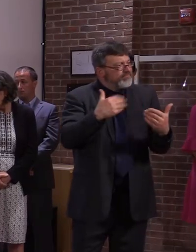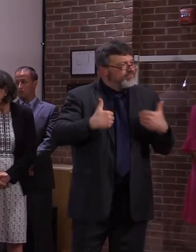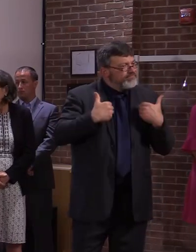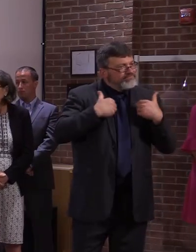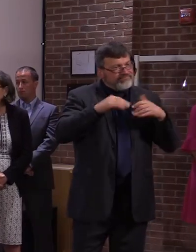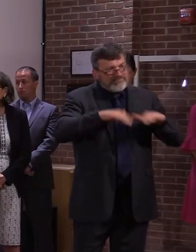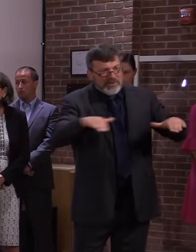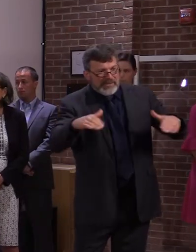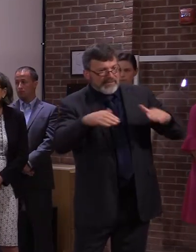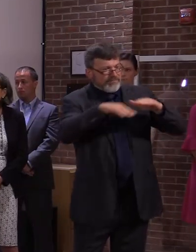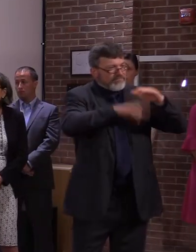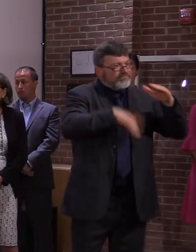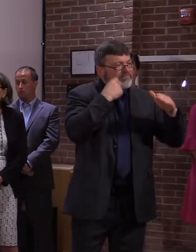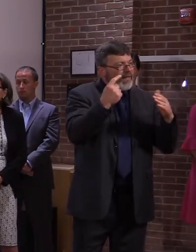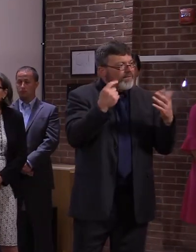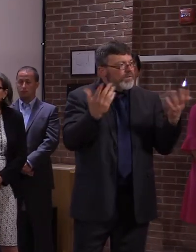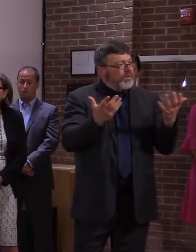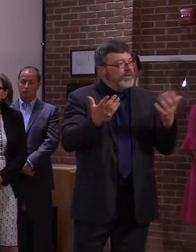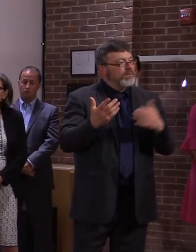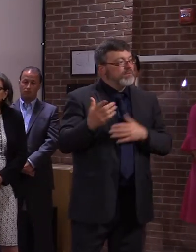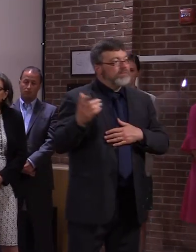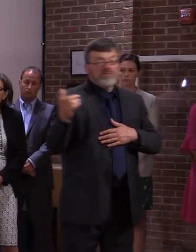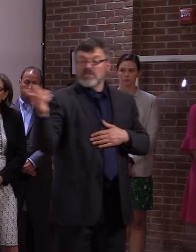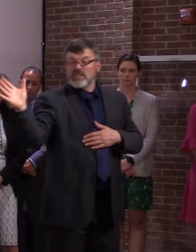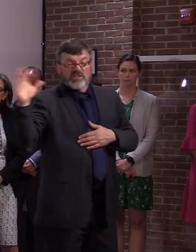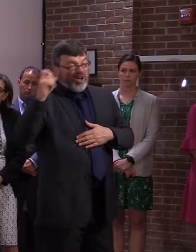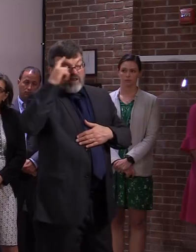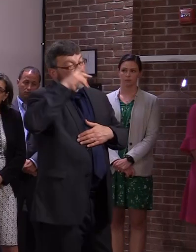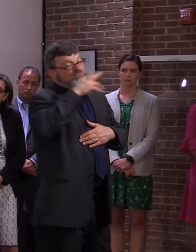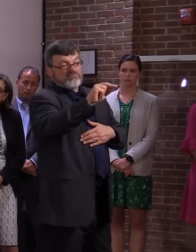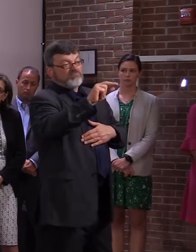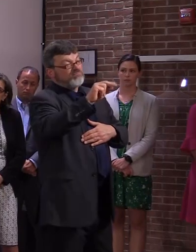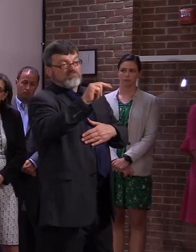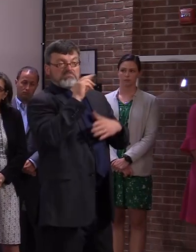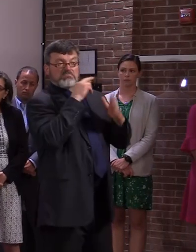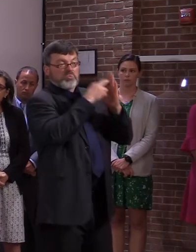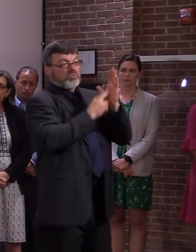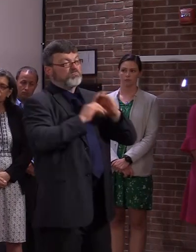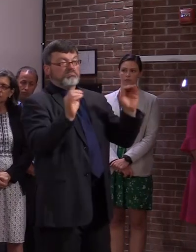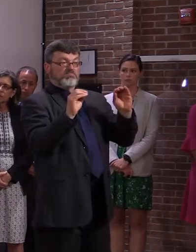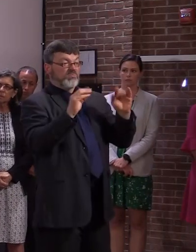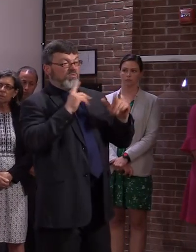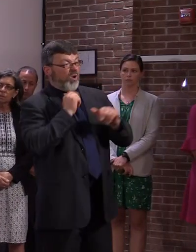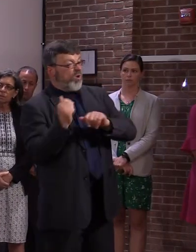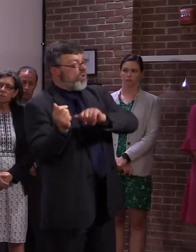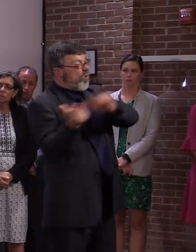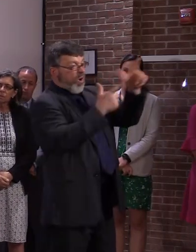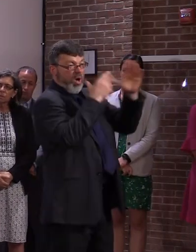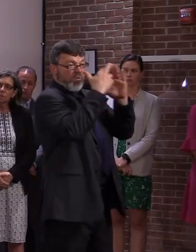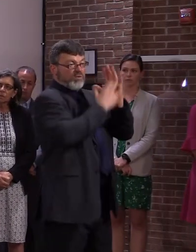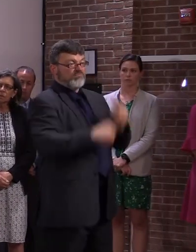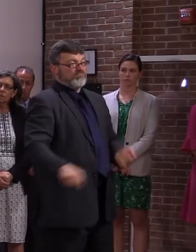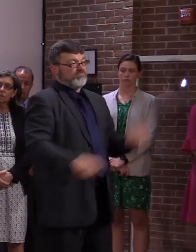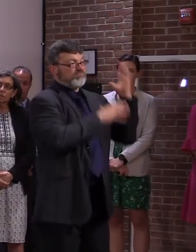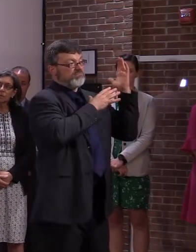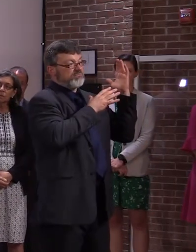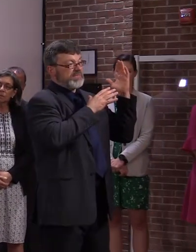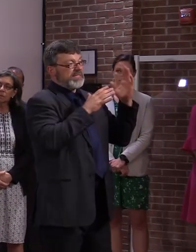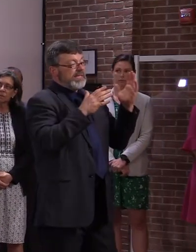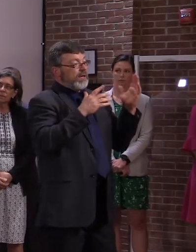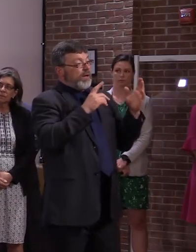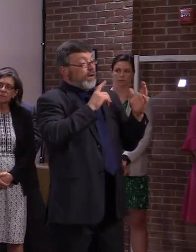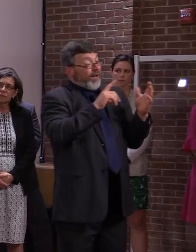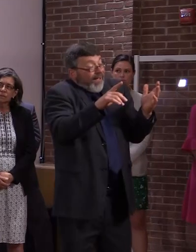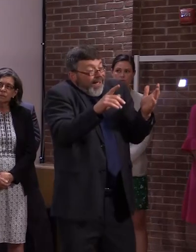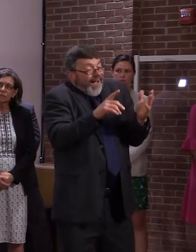Yeah, all restrictions are lifted at this point. I think it's going to be up for parents,